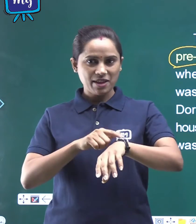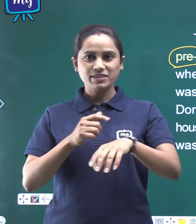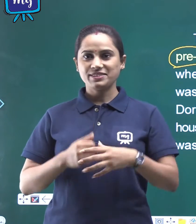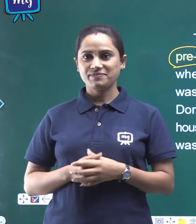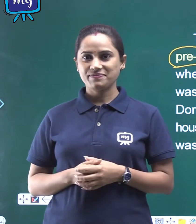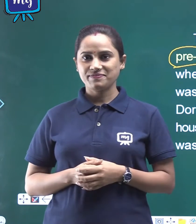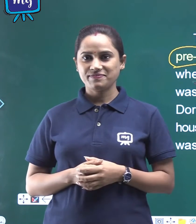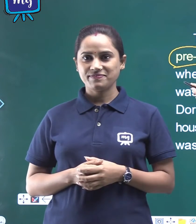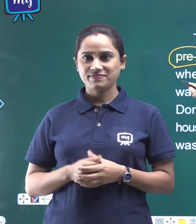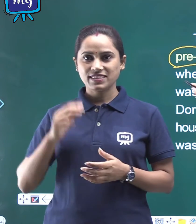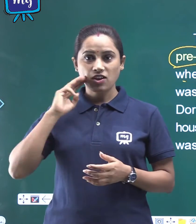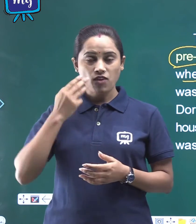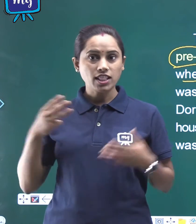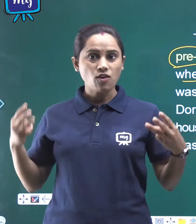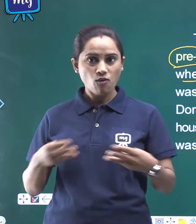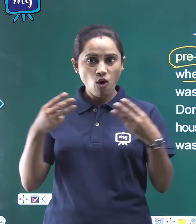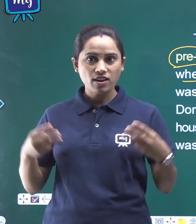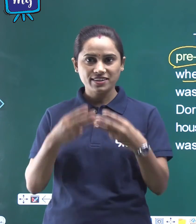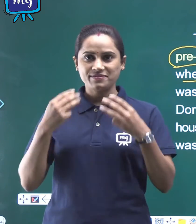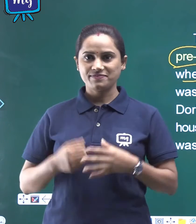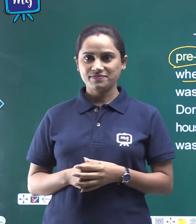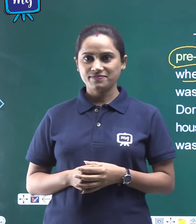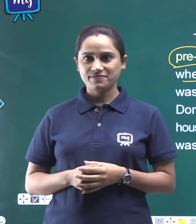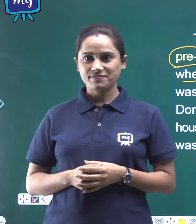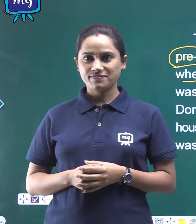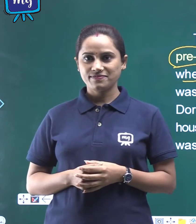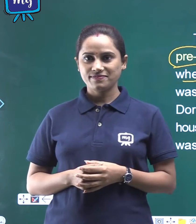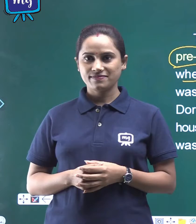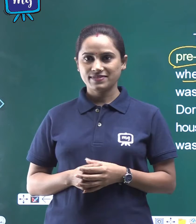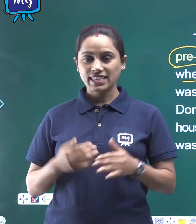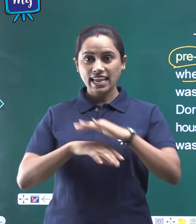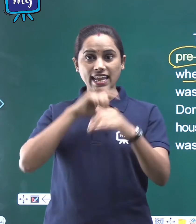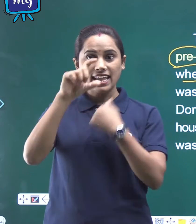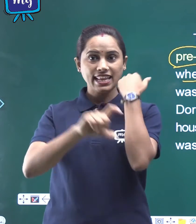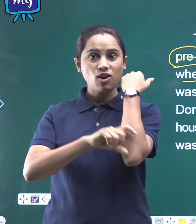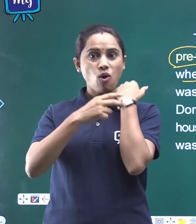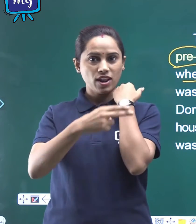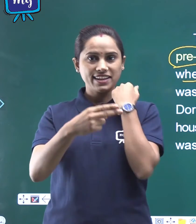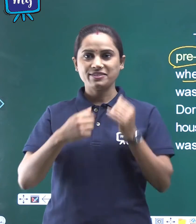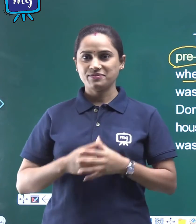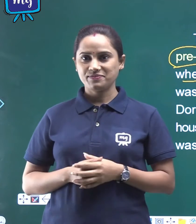times when the war in Holland